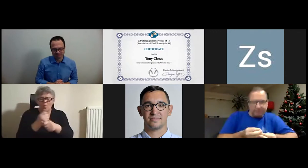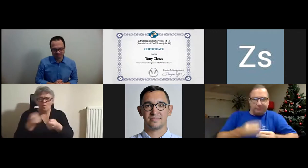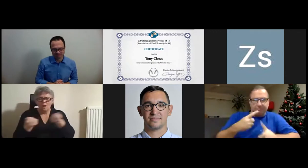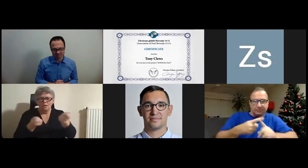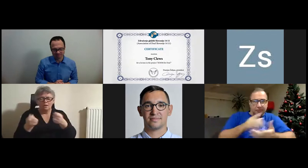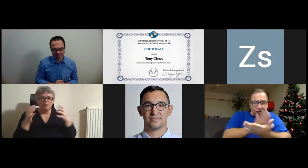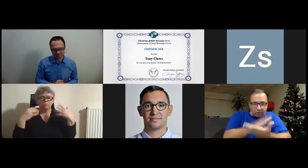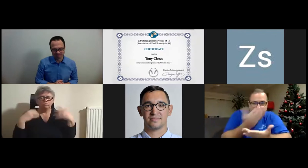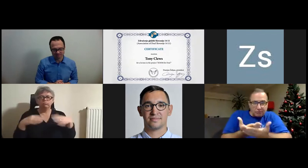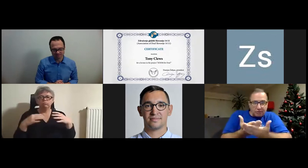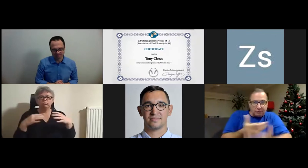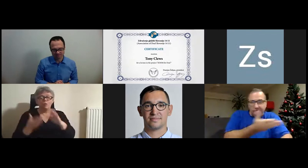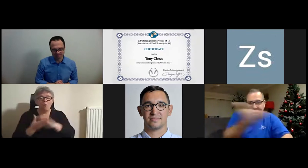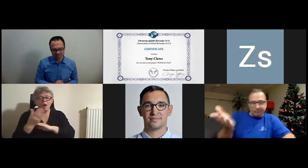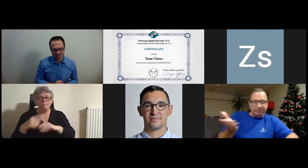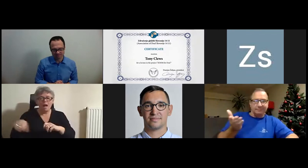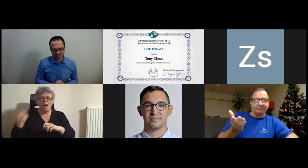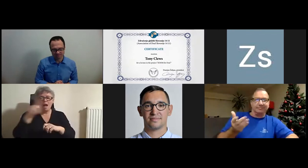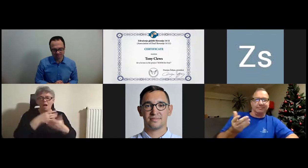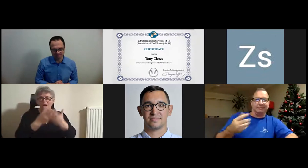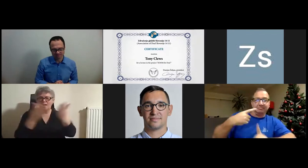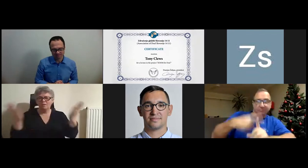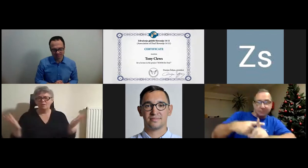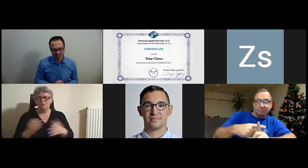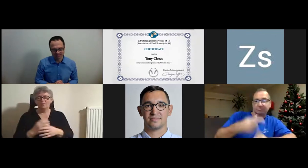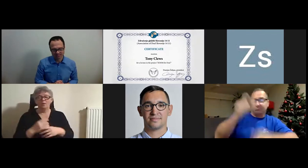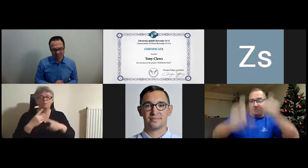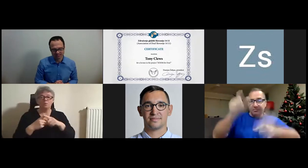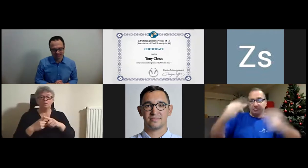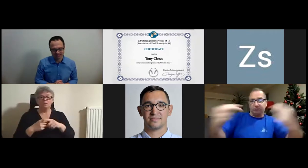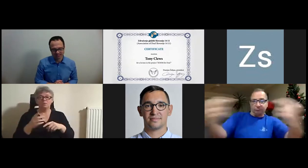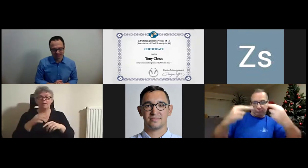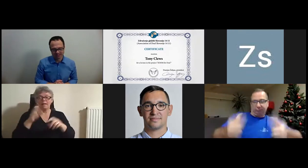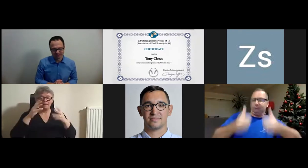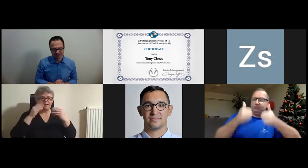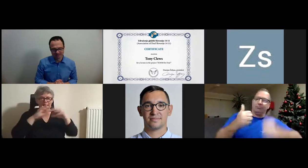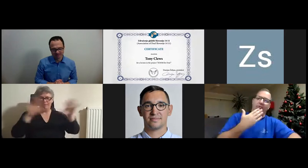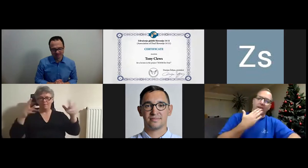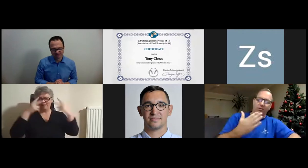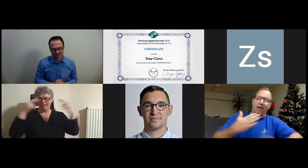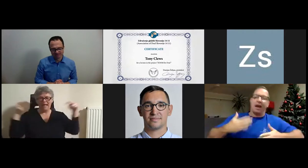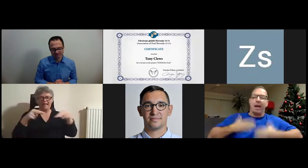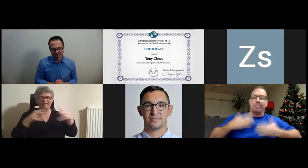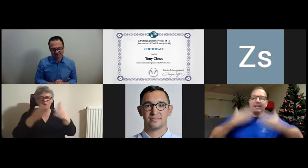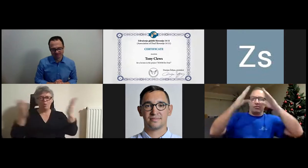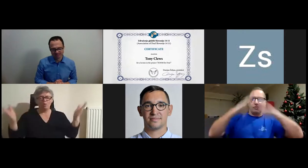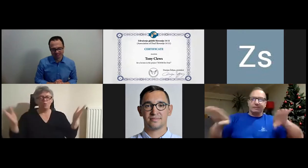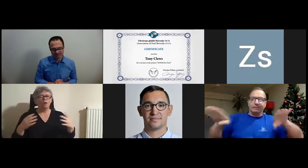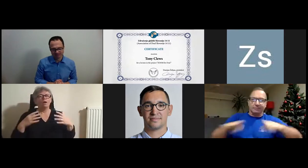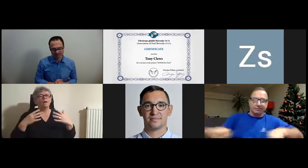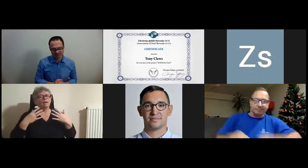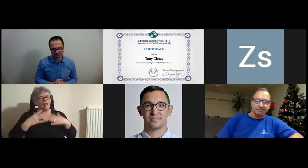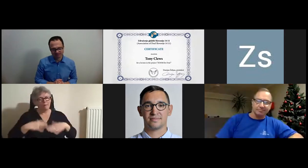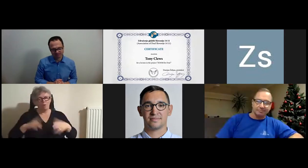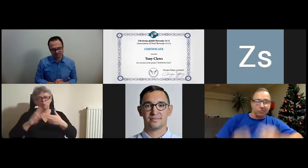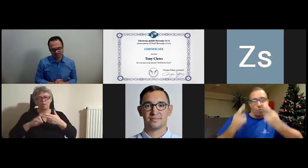team. And also to everyone backstage and to all the interpreters and to all the viewers. Thank you